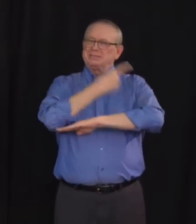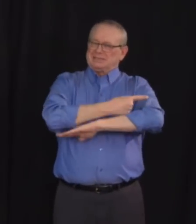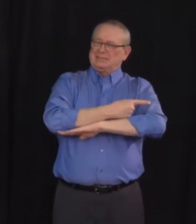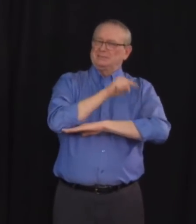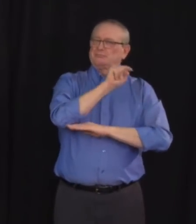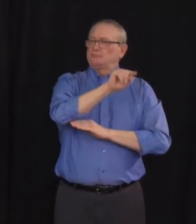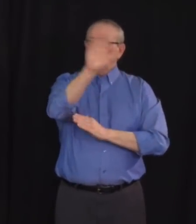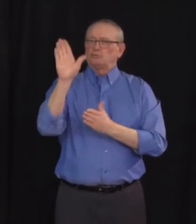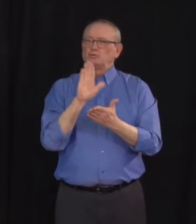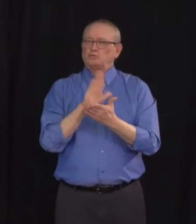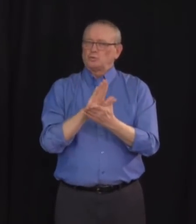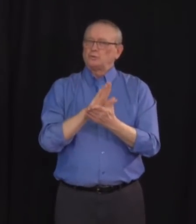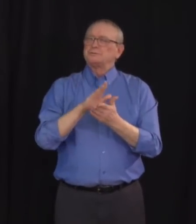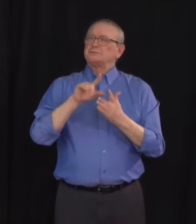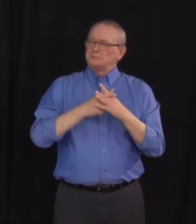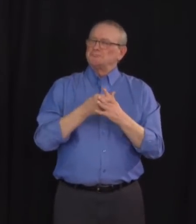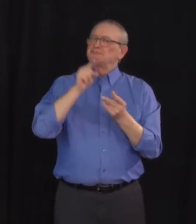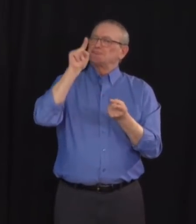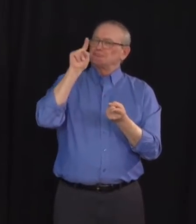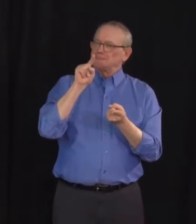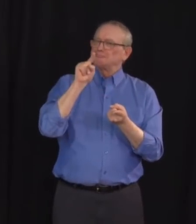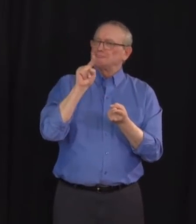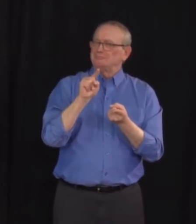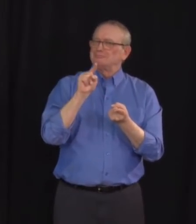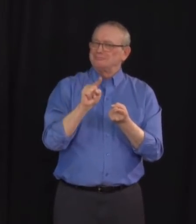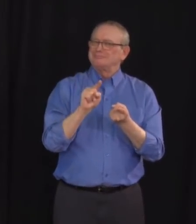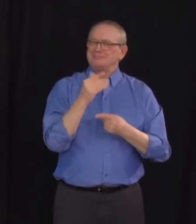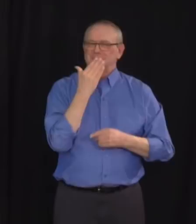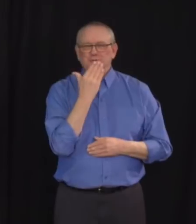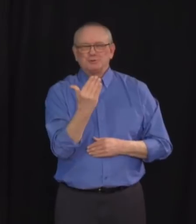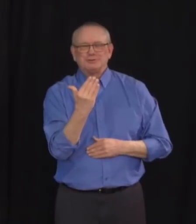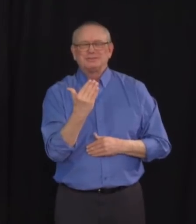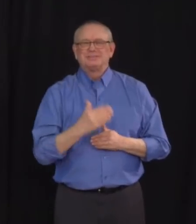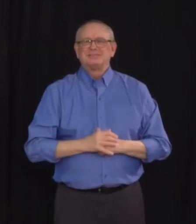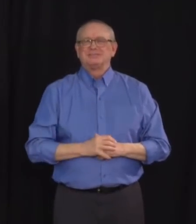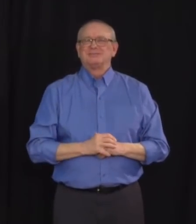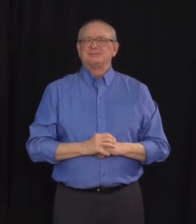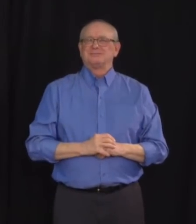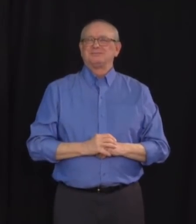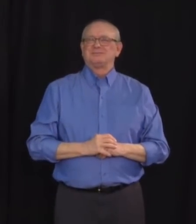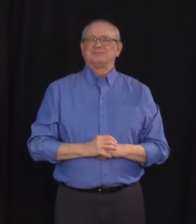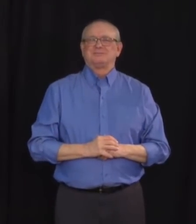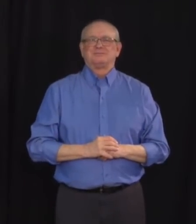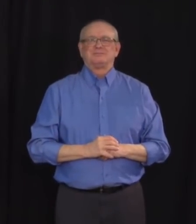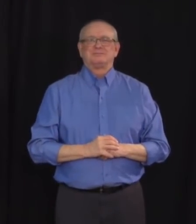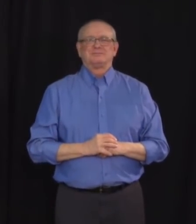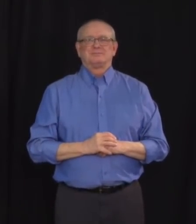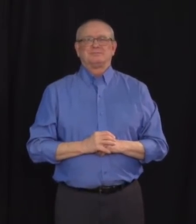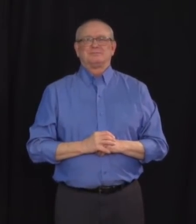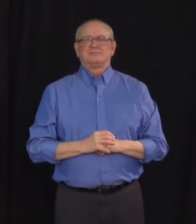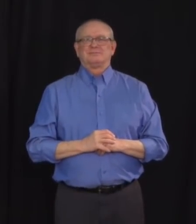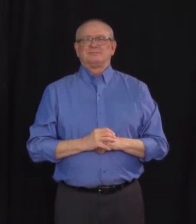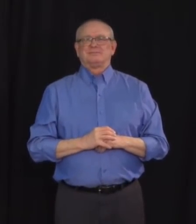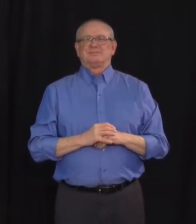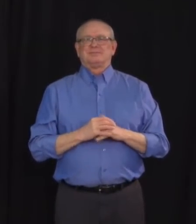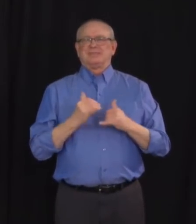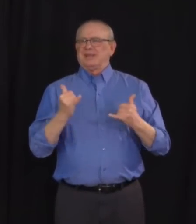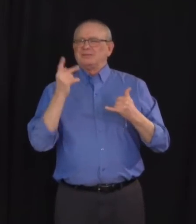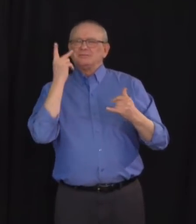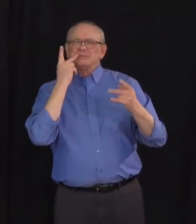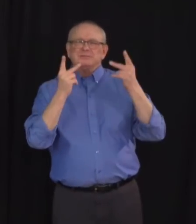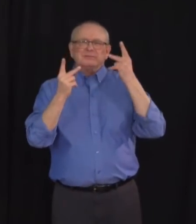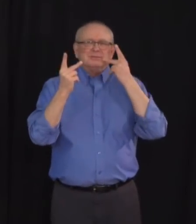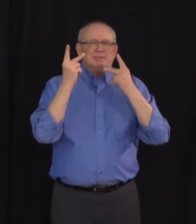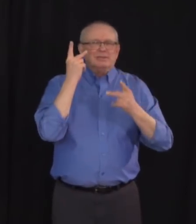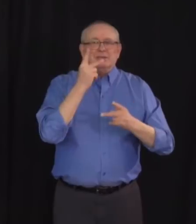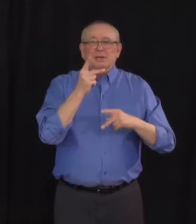in Alberta since in-person learning began in September. Cases rise and fall in children and youth as the rates of community